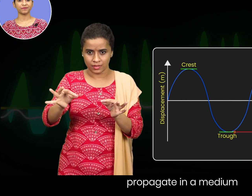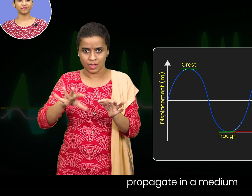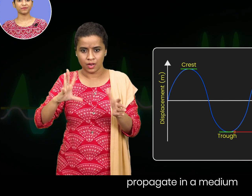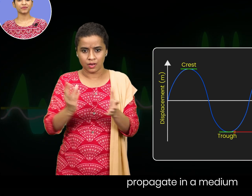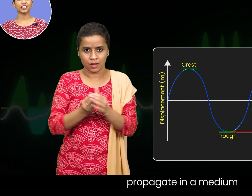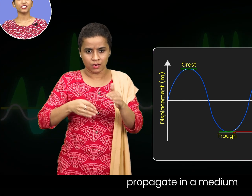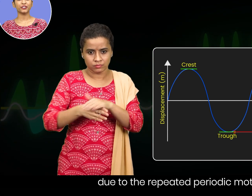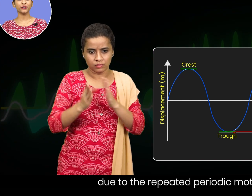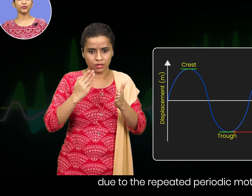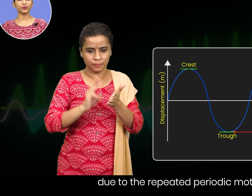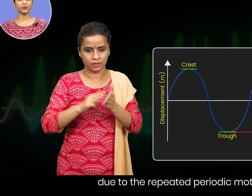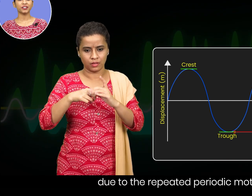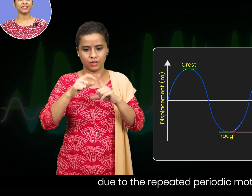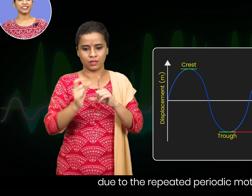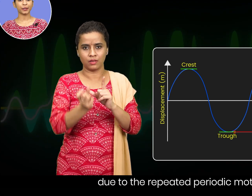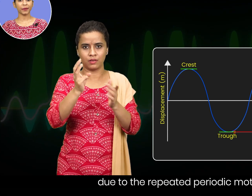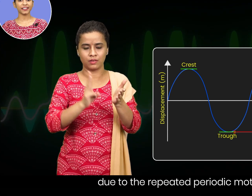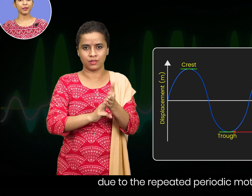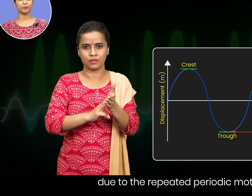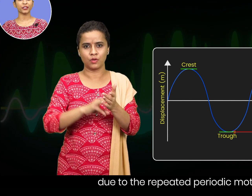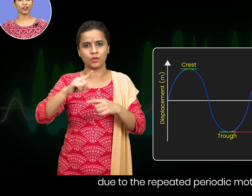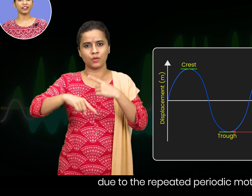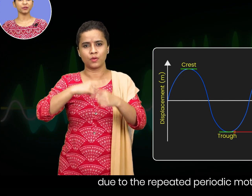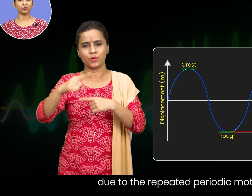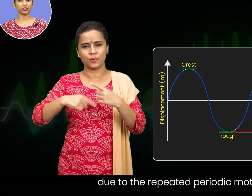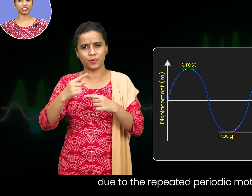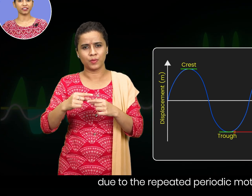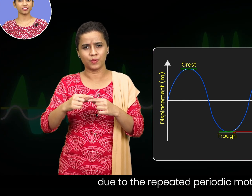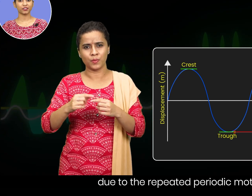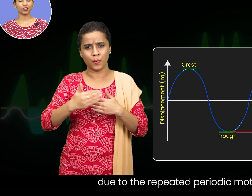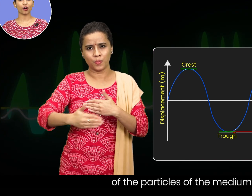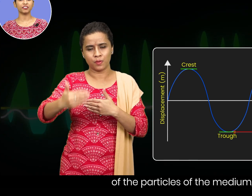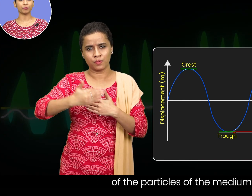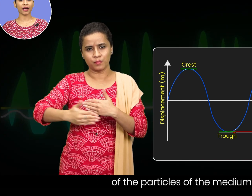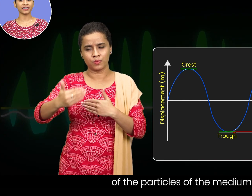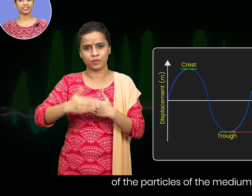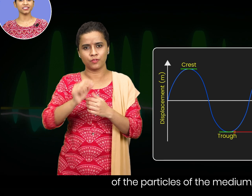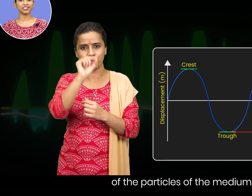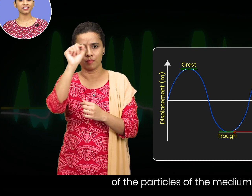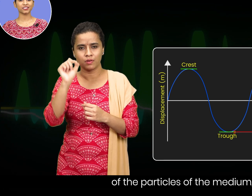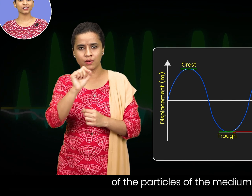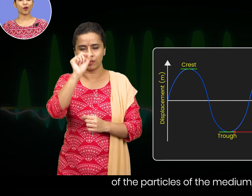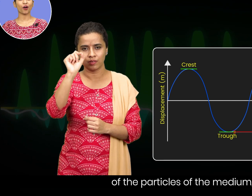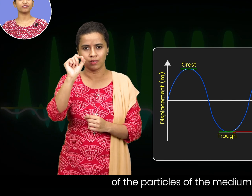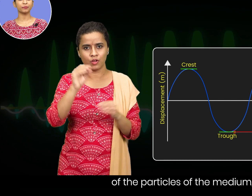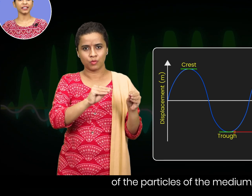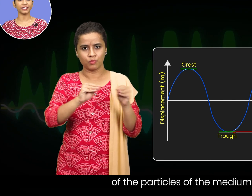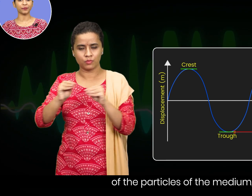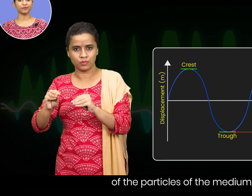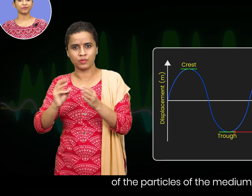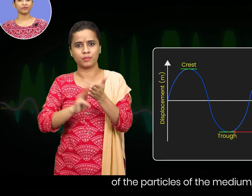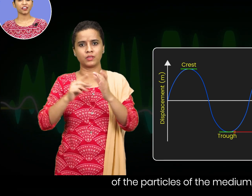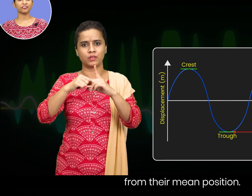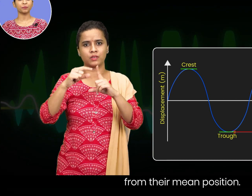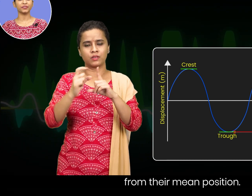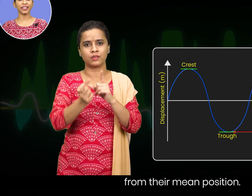medium due to the repeated periodic motion of the particles of the